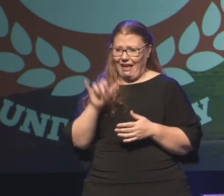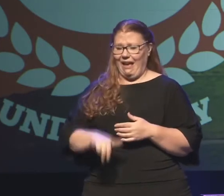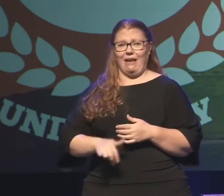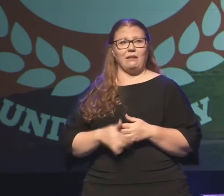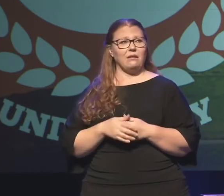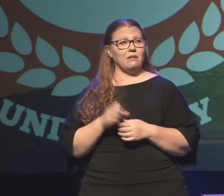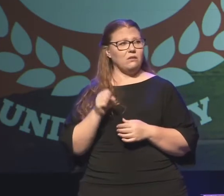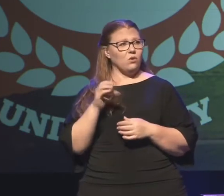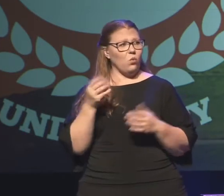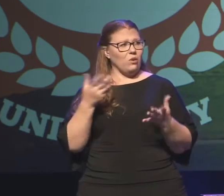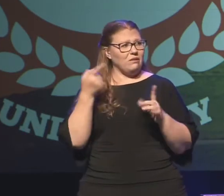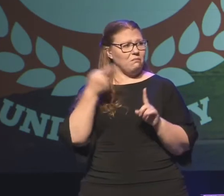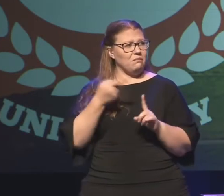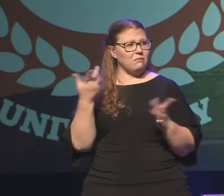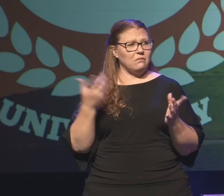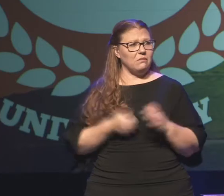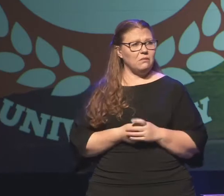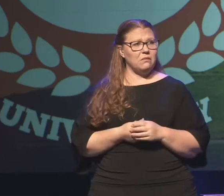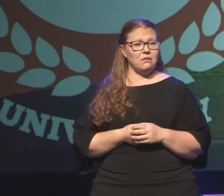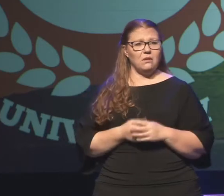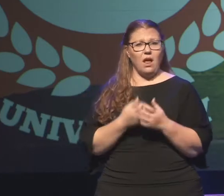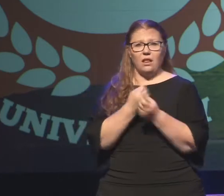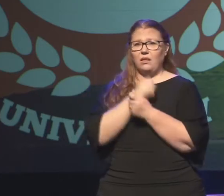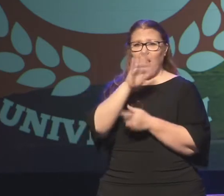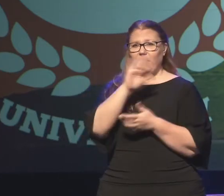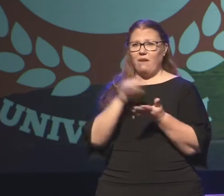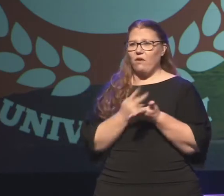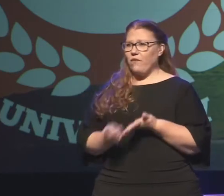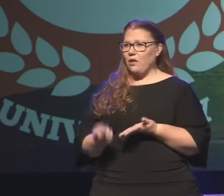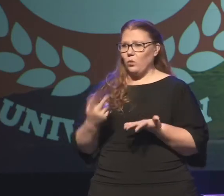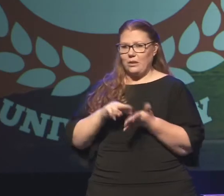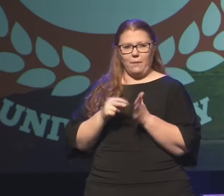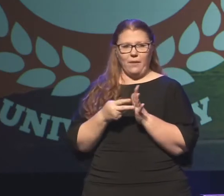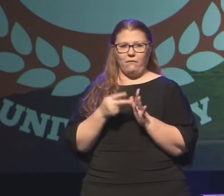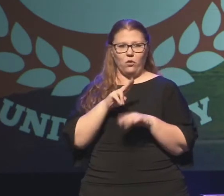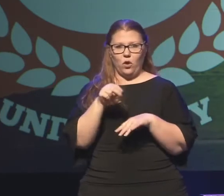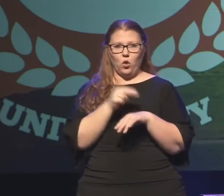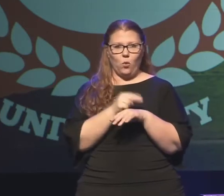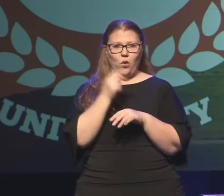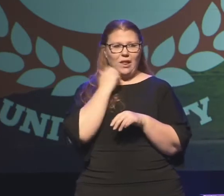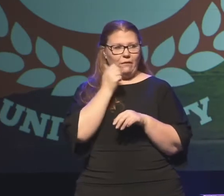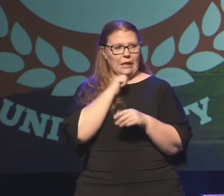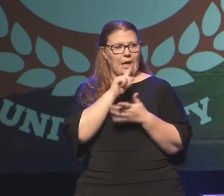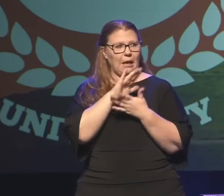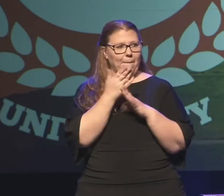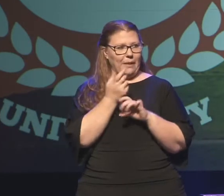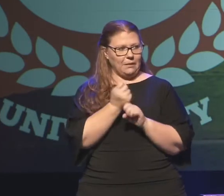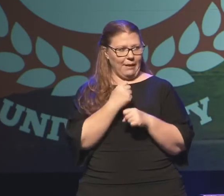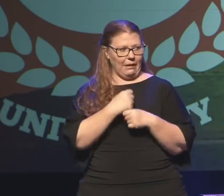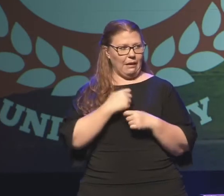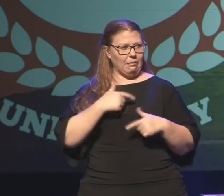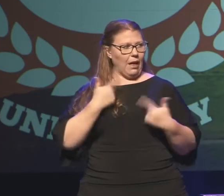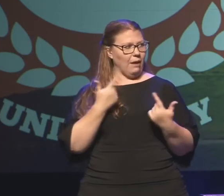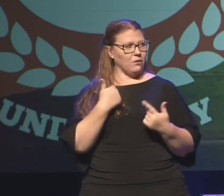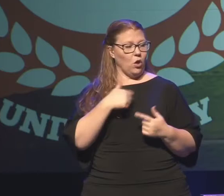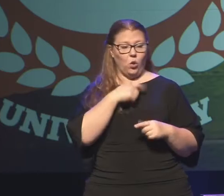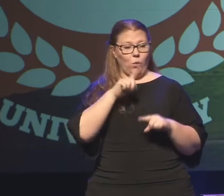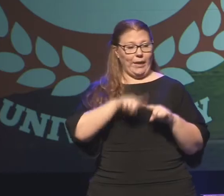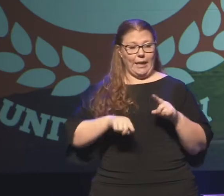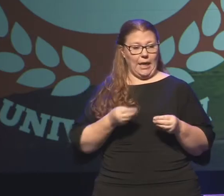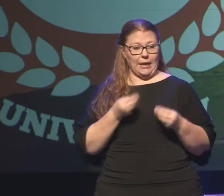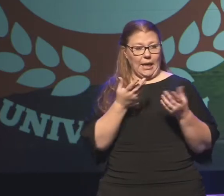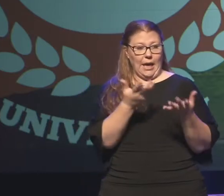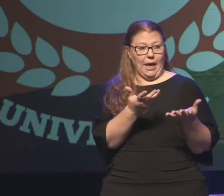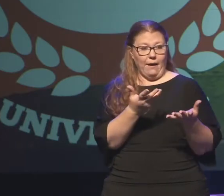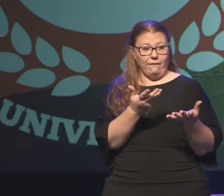So what does this mean? Love never fails. What does it mean for our normal, everyday, peacemaking lives? We cannot give what